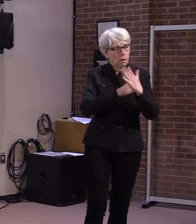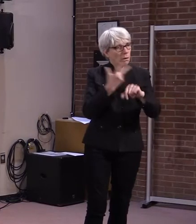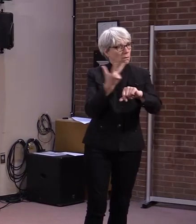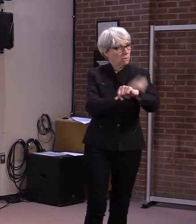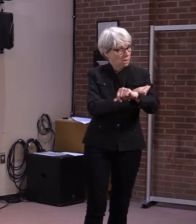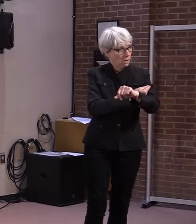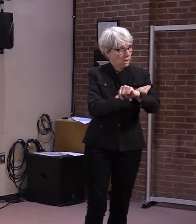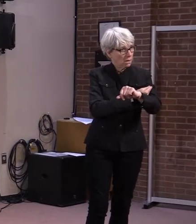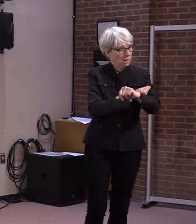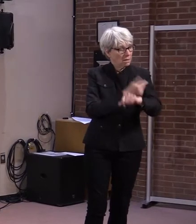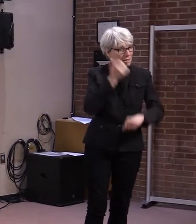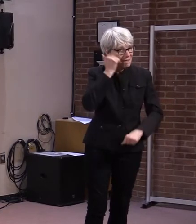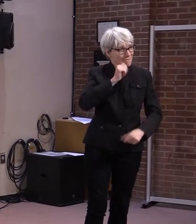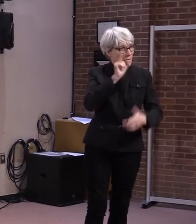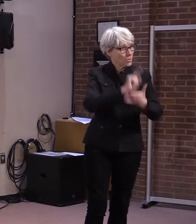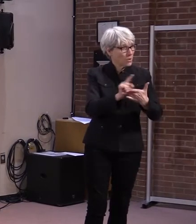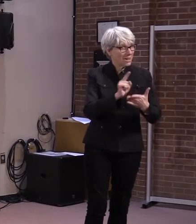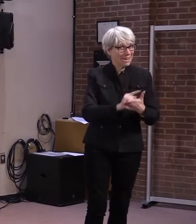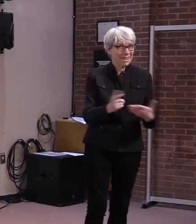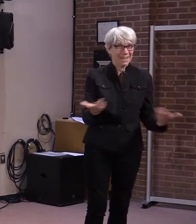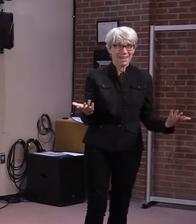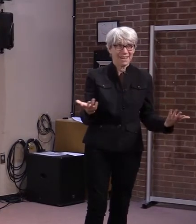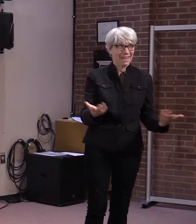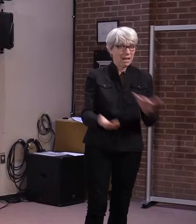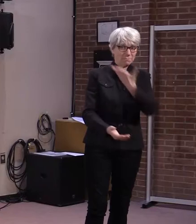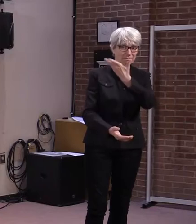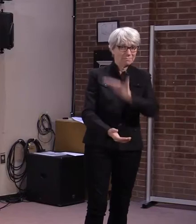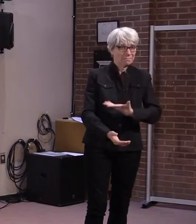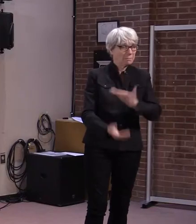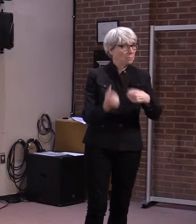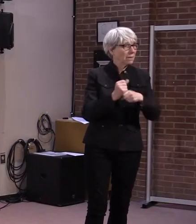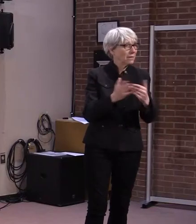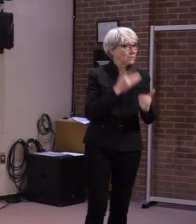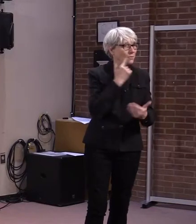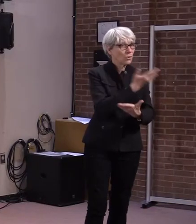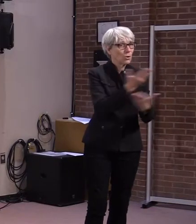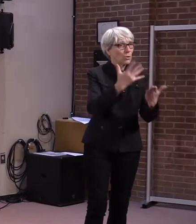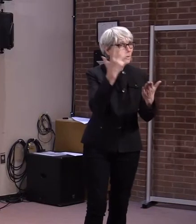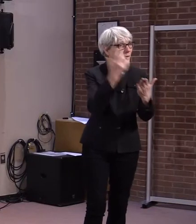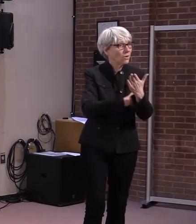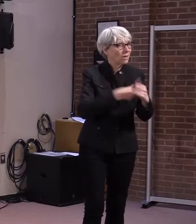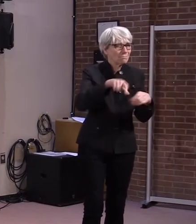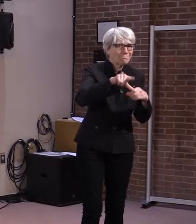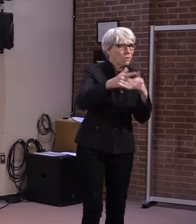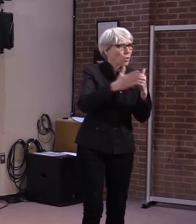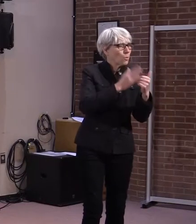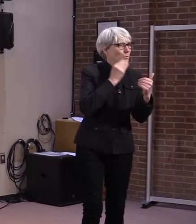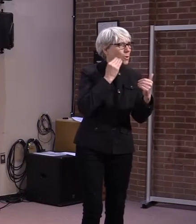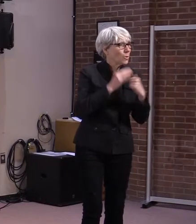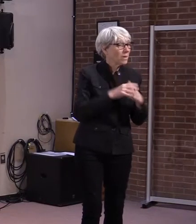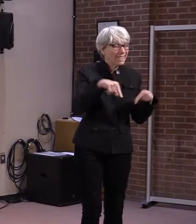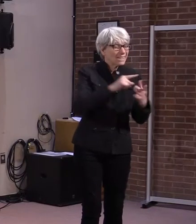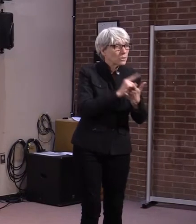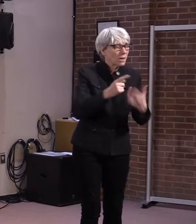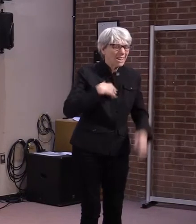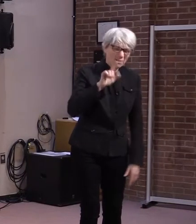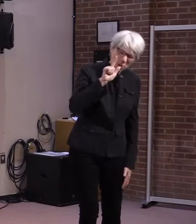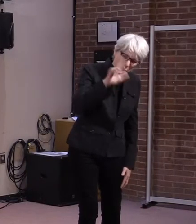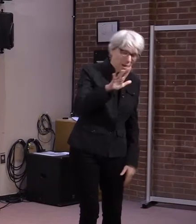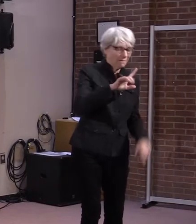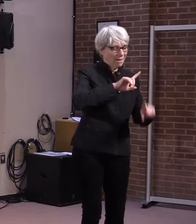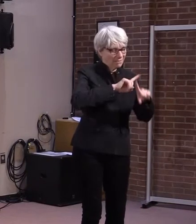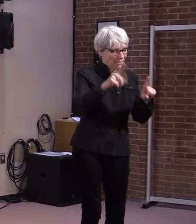mass vaccination sites to make it easy for people to get vaccinated. This week, you can visit 25